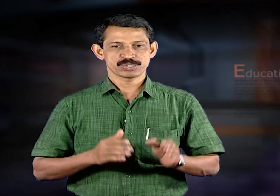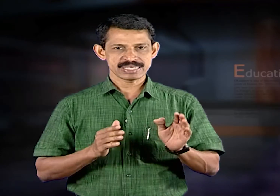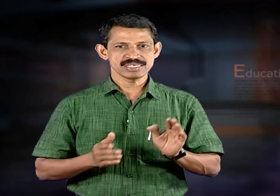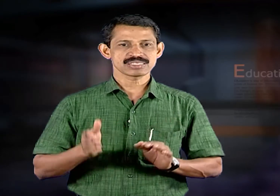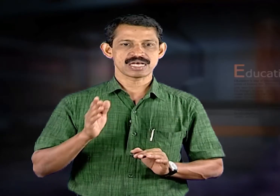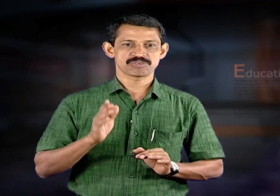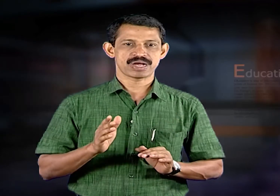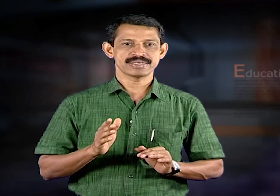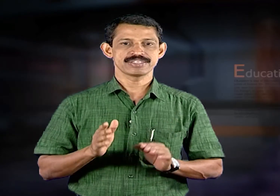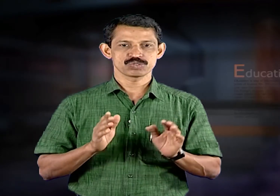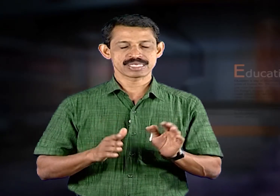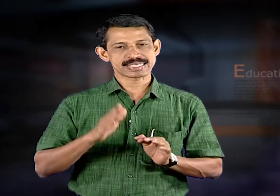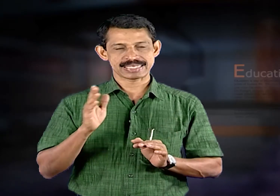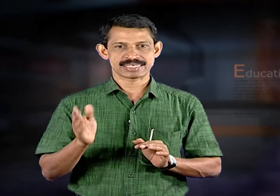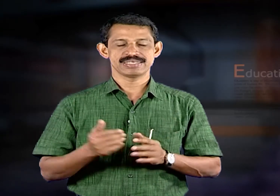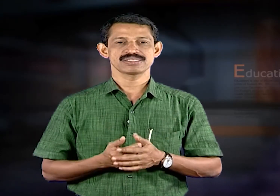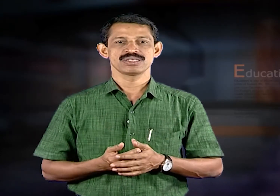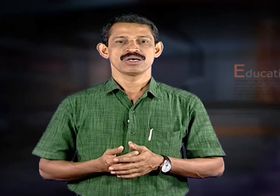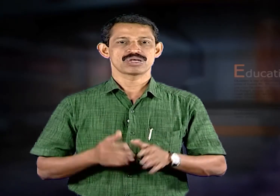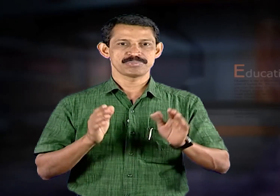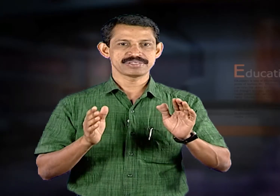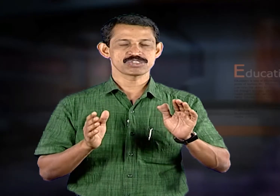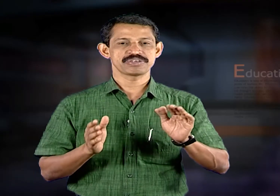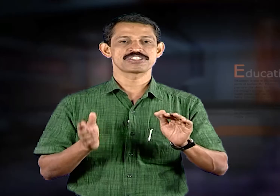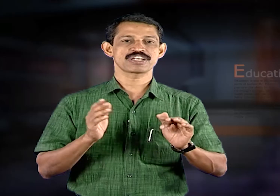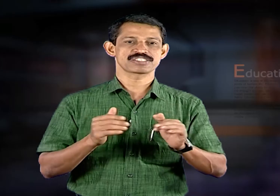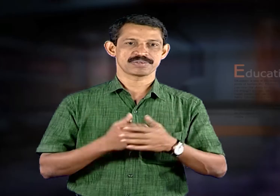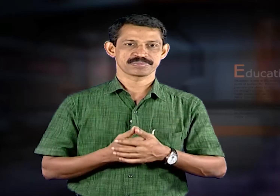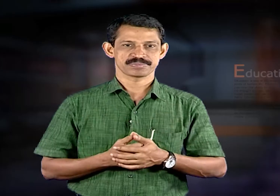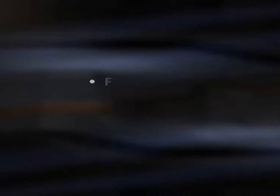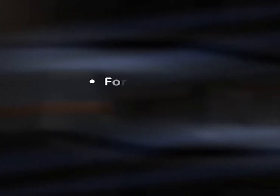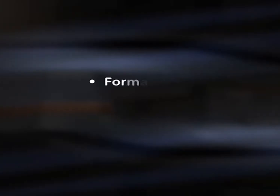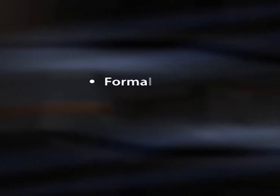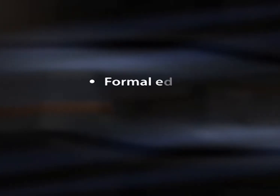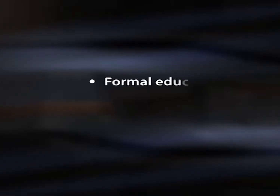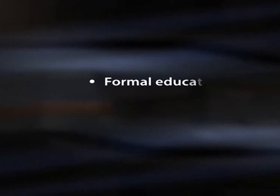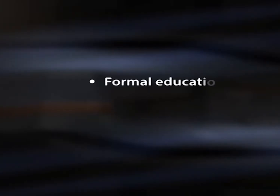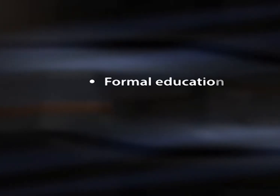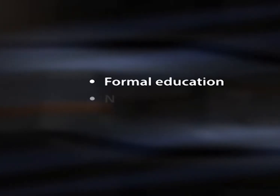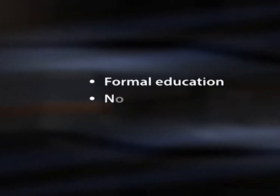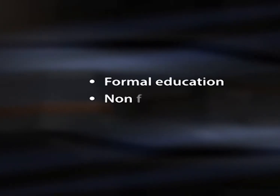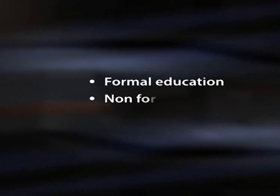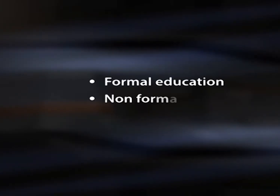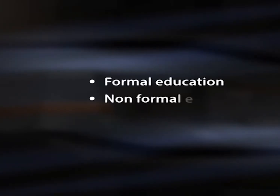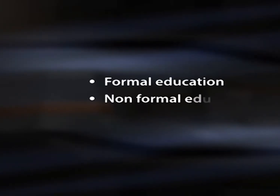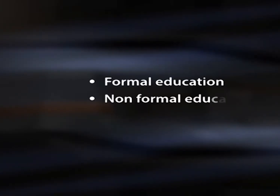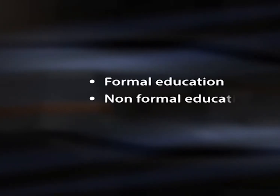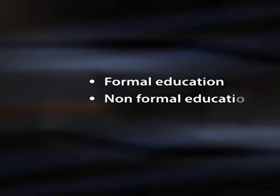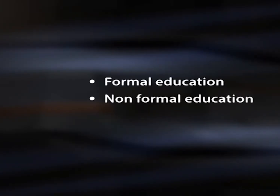Education is classified into three categories on the basis of its structure. They are formal education, non-formal